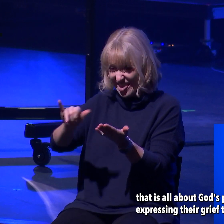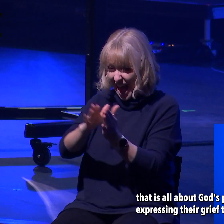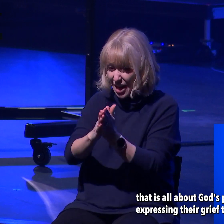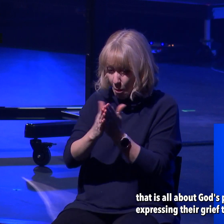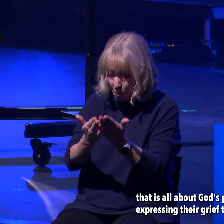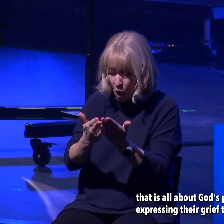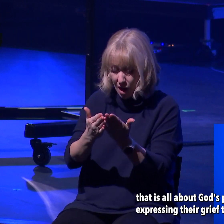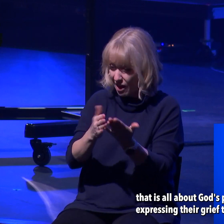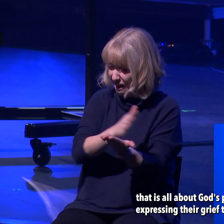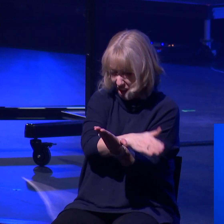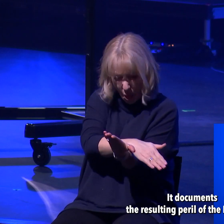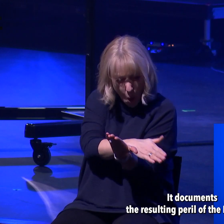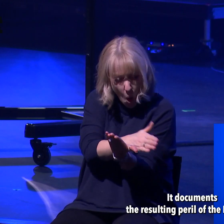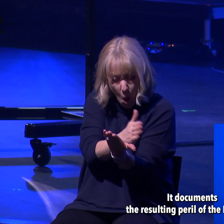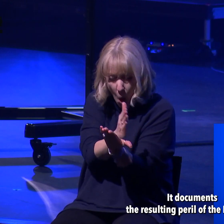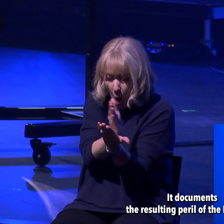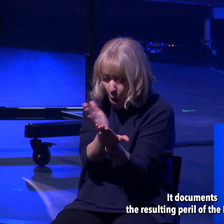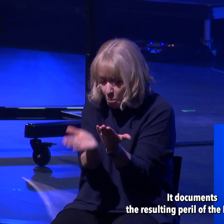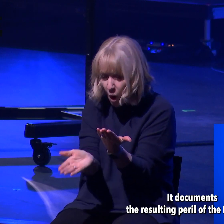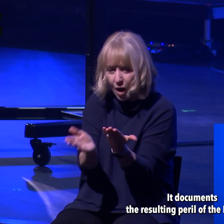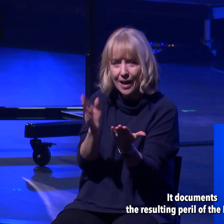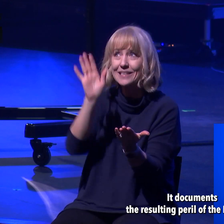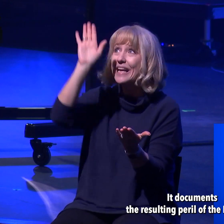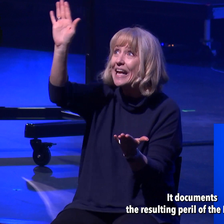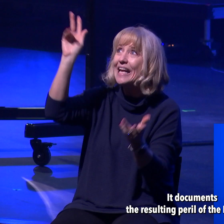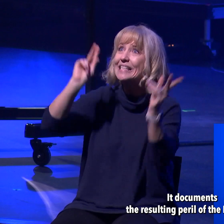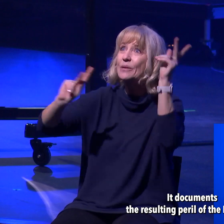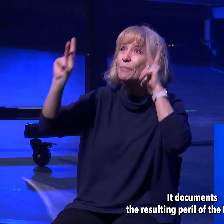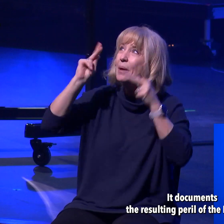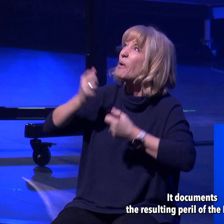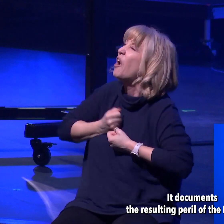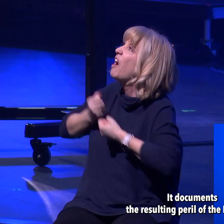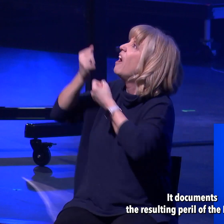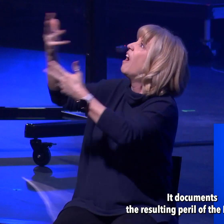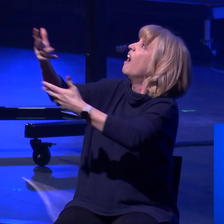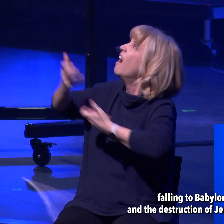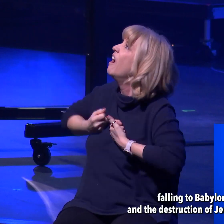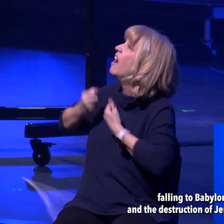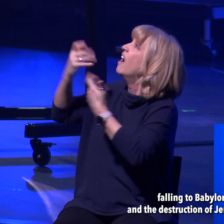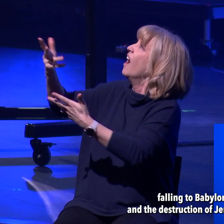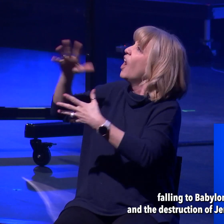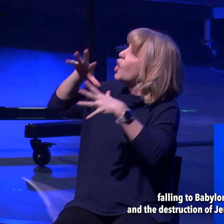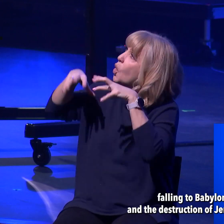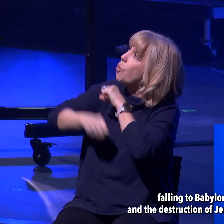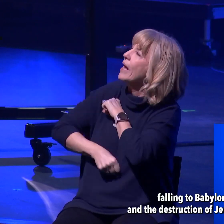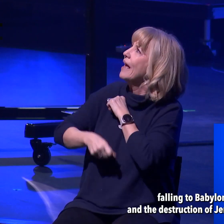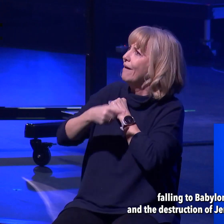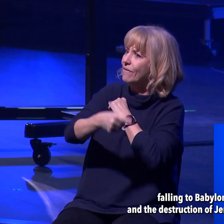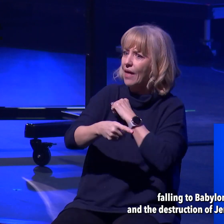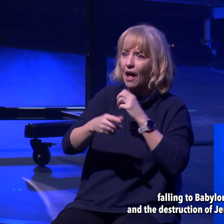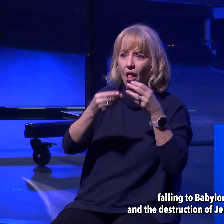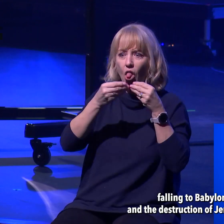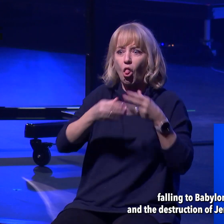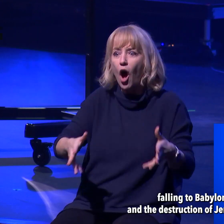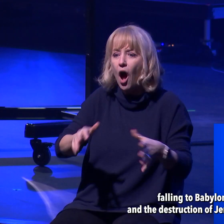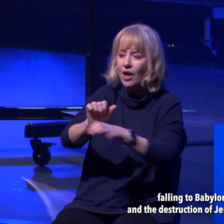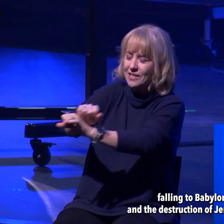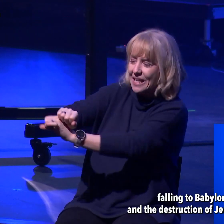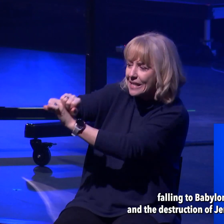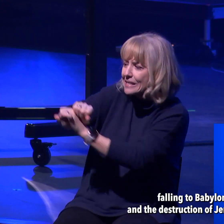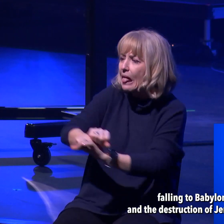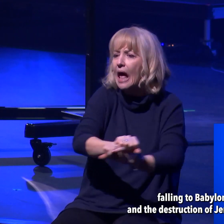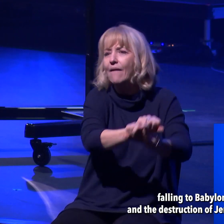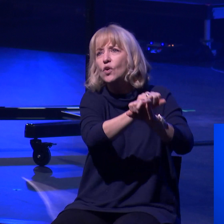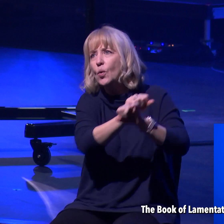grief to God. It documents the resulting peril of the Israelites falling to Babylon and the destruction of